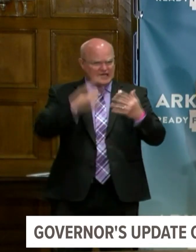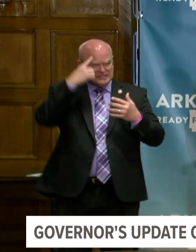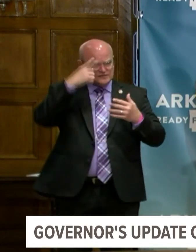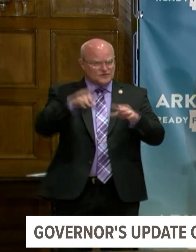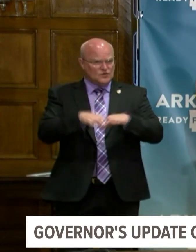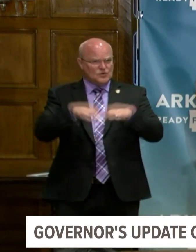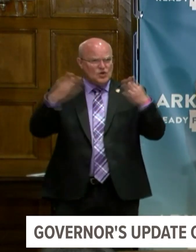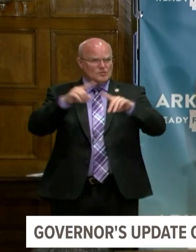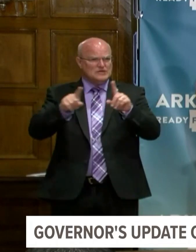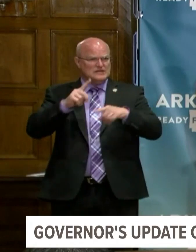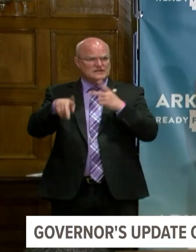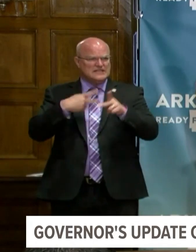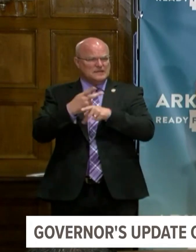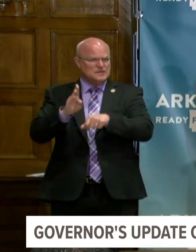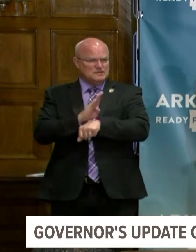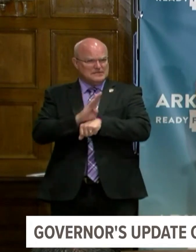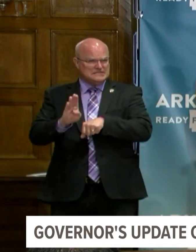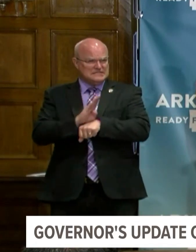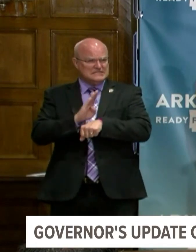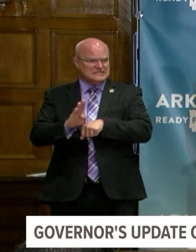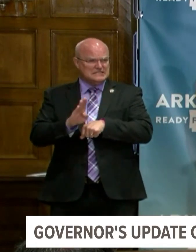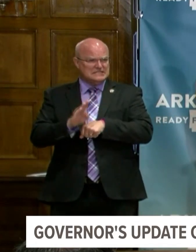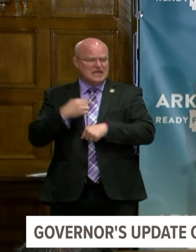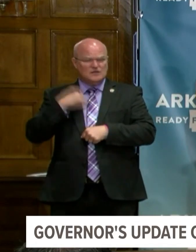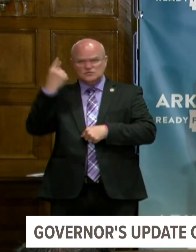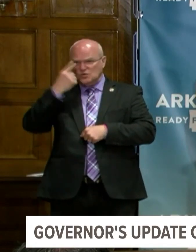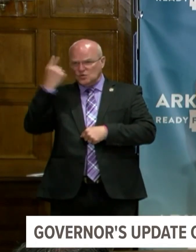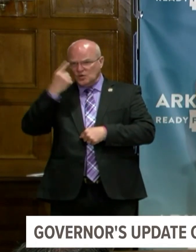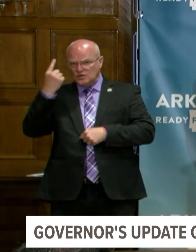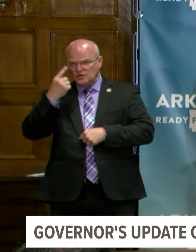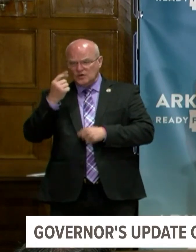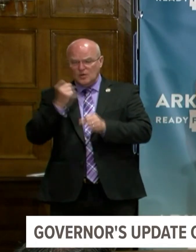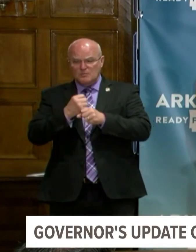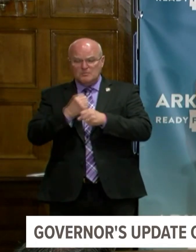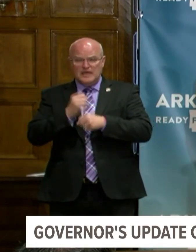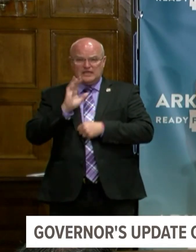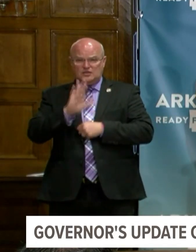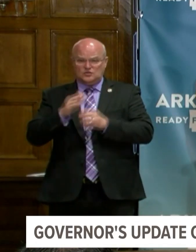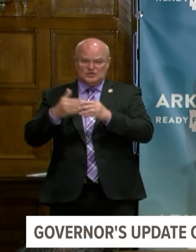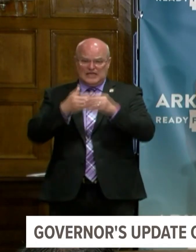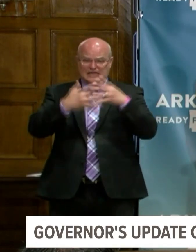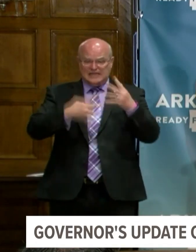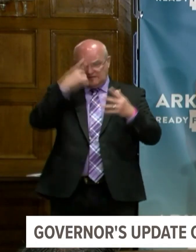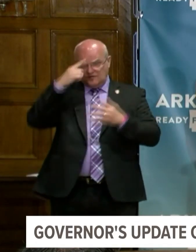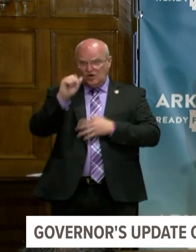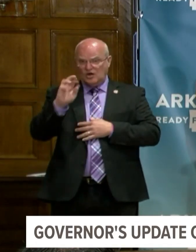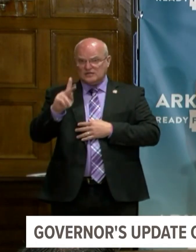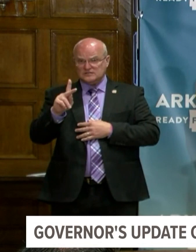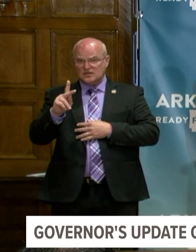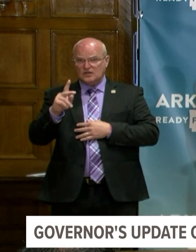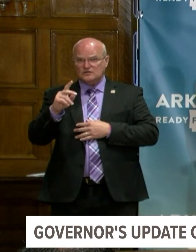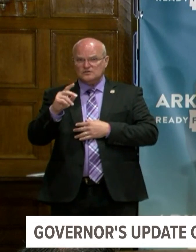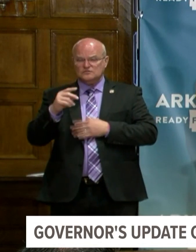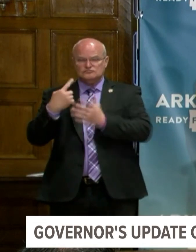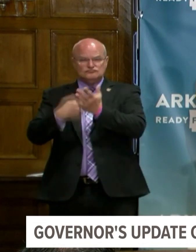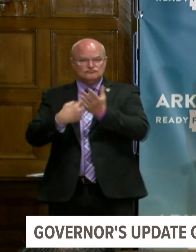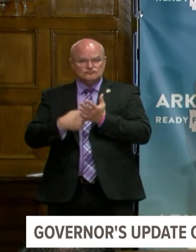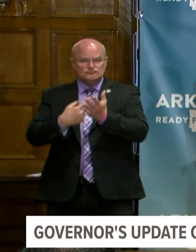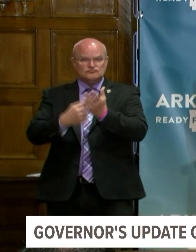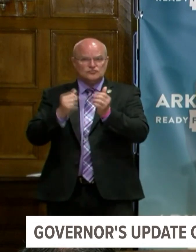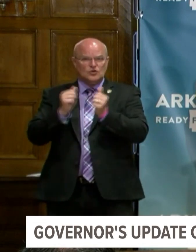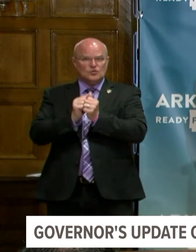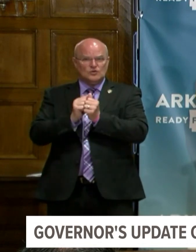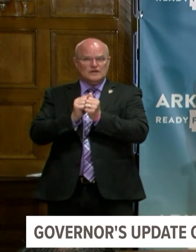for reopening different kinds of businesses. I was just wondering, when you're making your guidelines for Arkansas, did you consult those, or